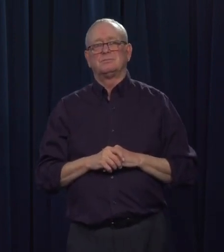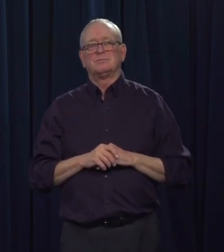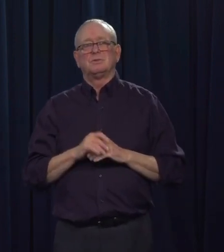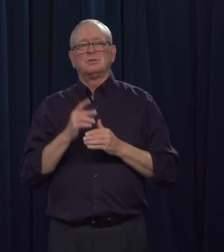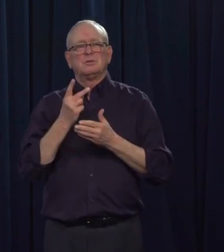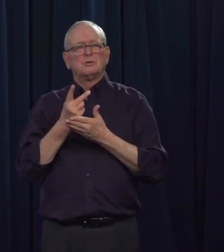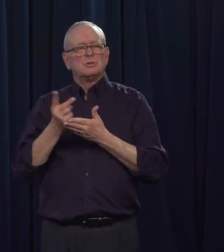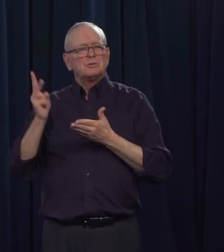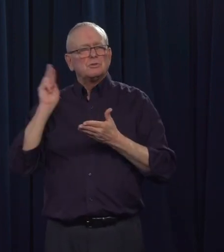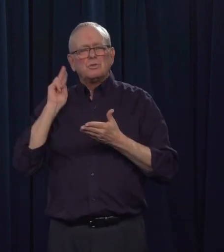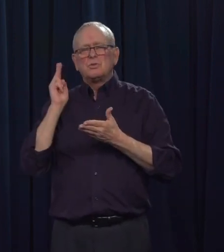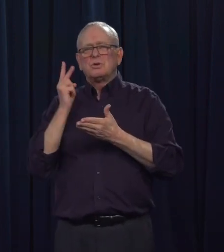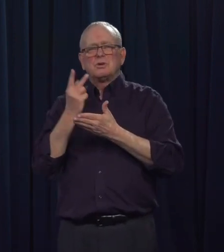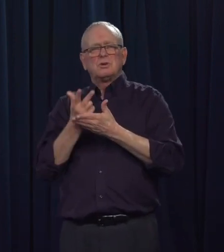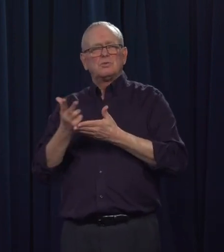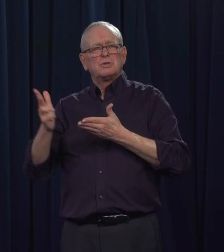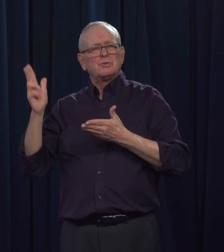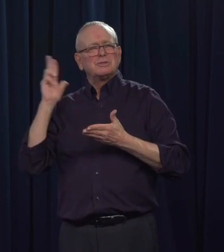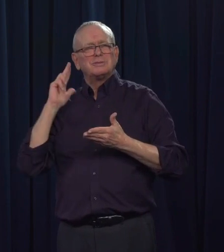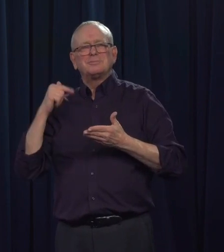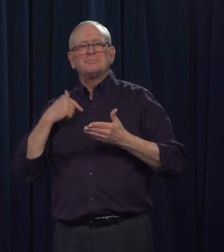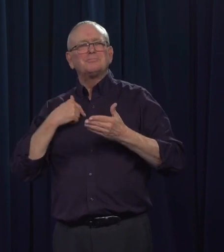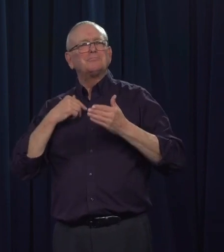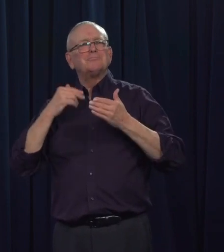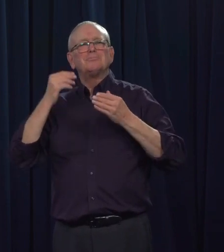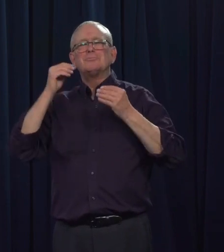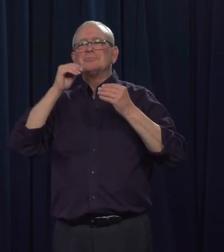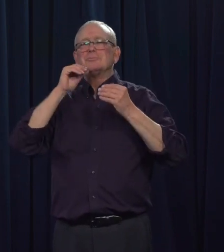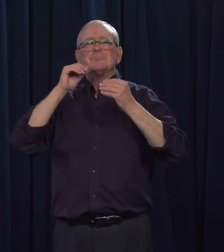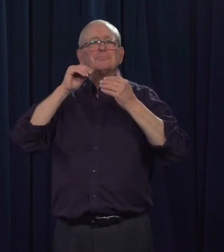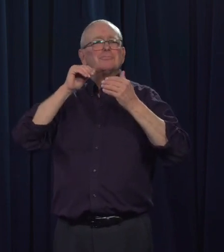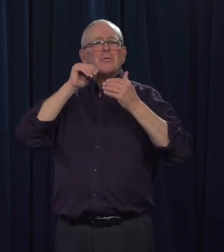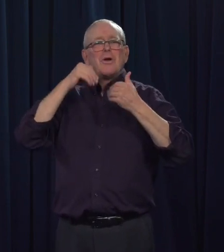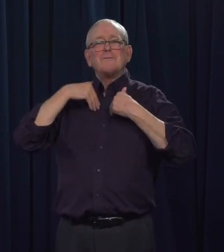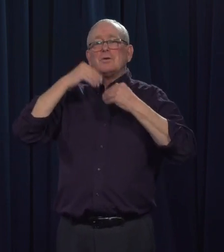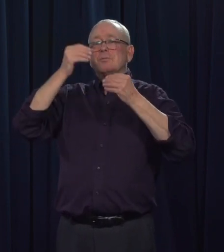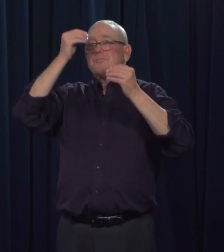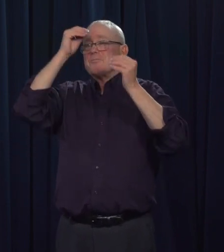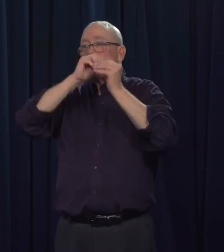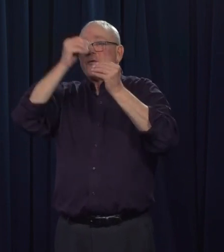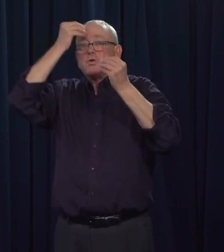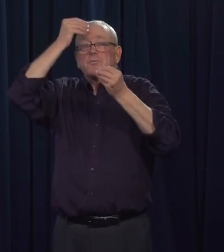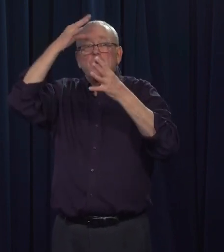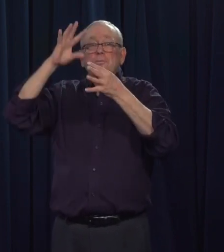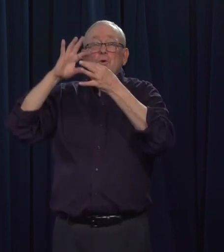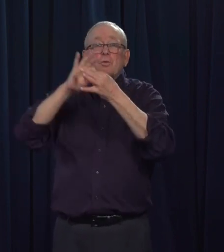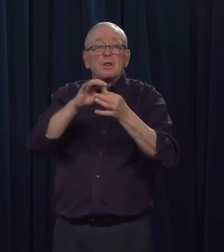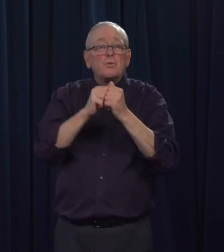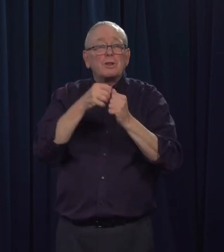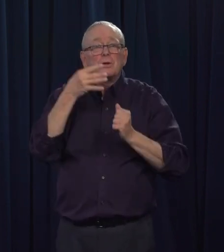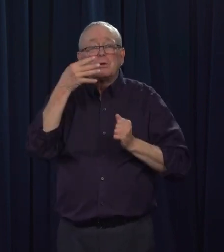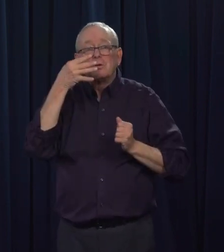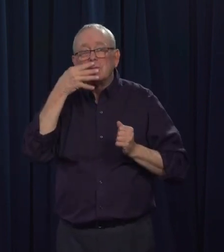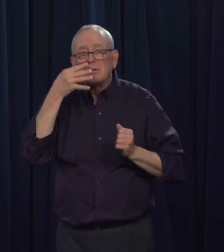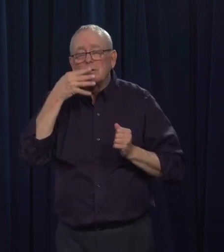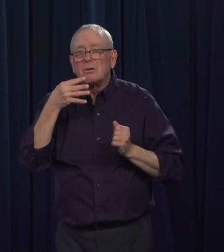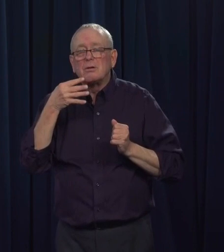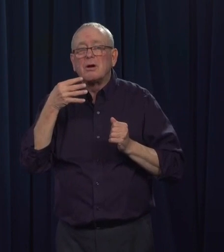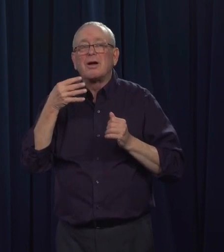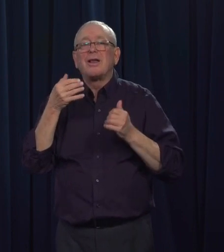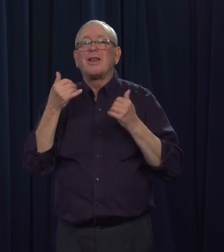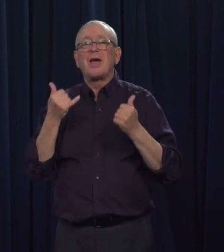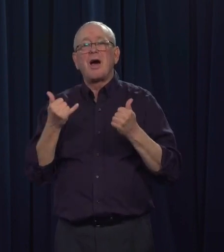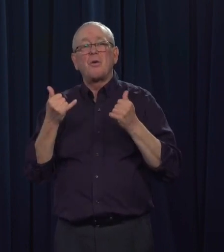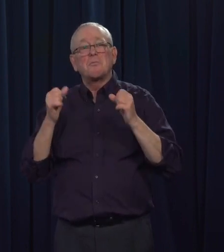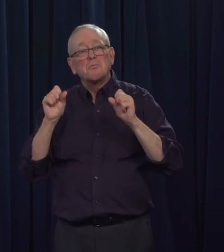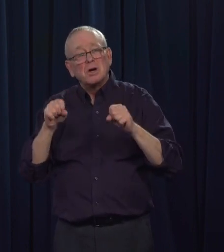runny nose could be as much a symptom of COVID as fever and cough. And so some of those physicians may have seen patients while symptomatic, and those people would